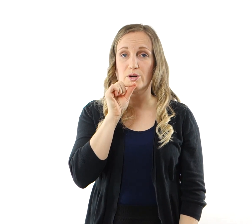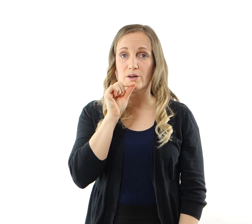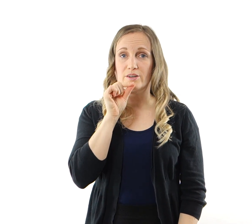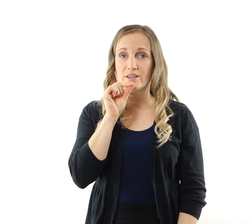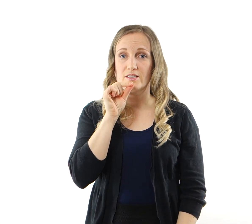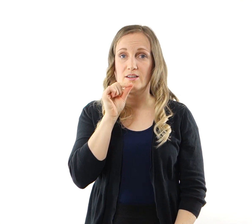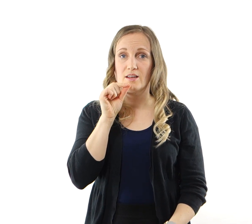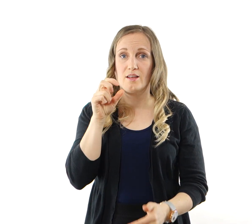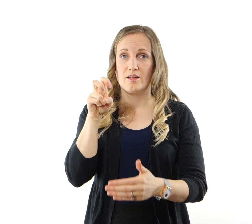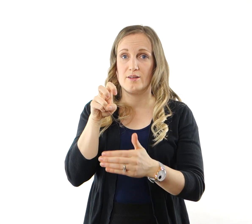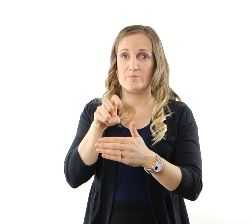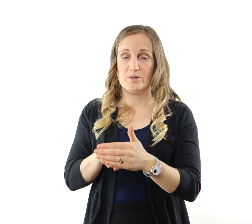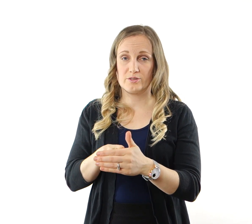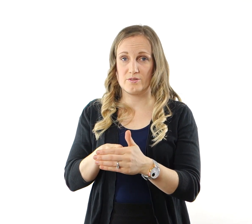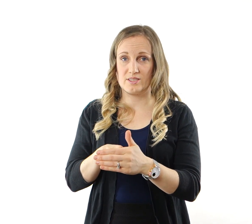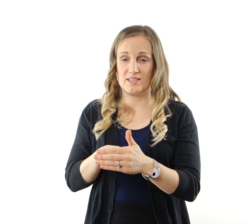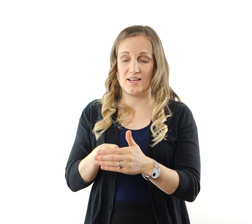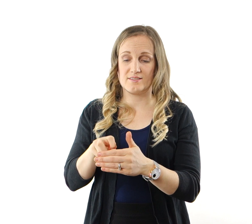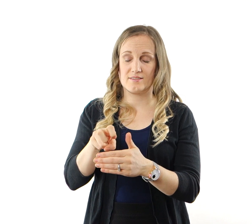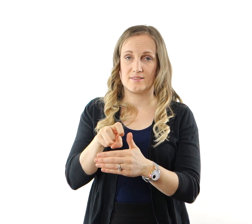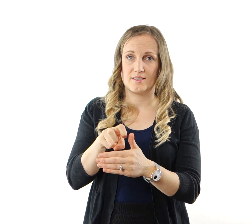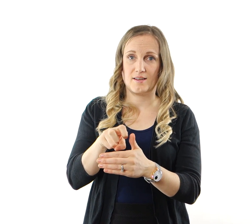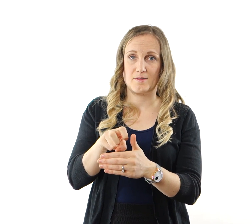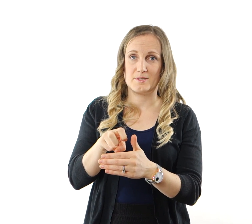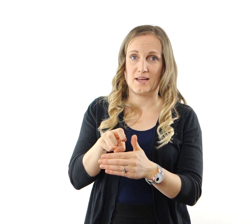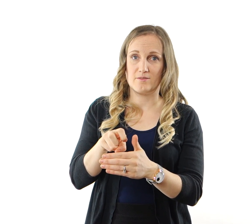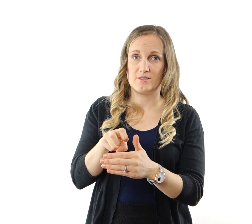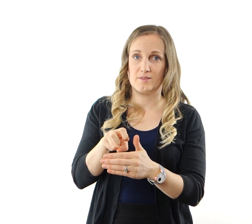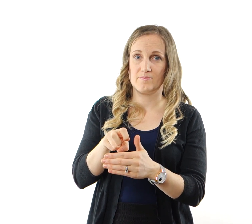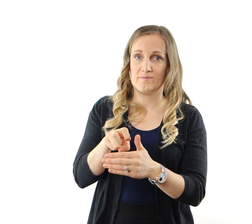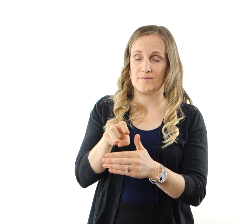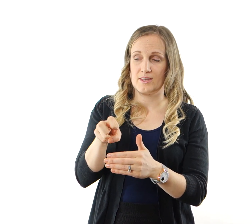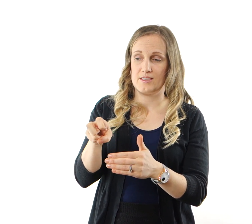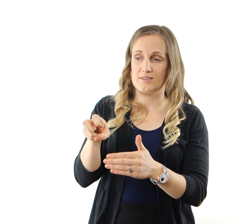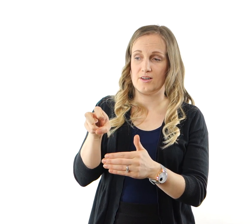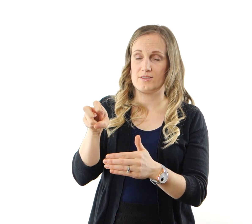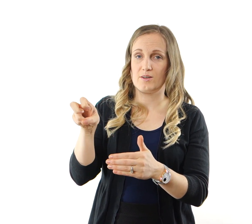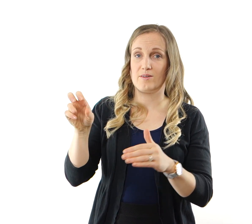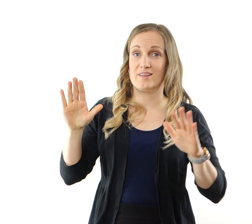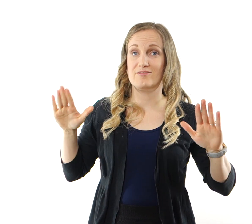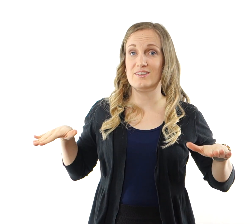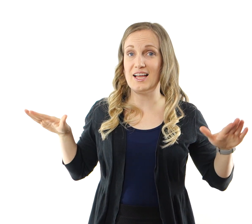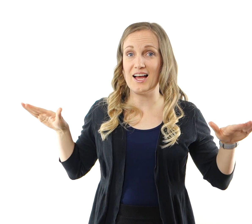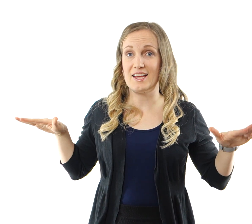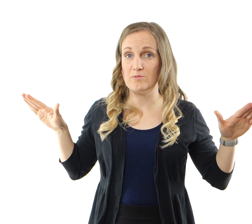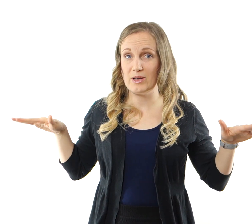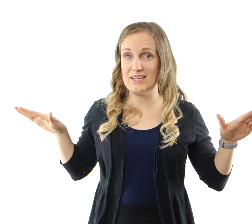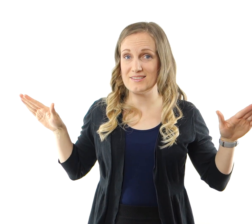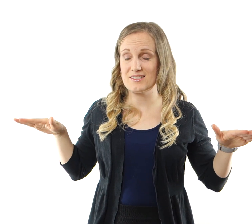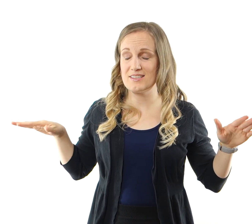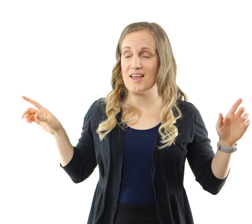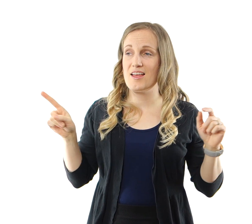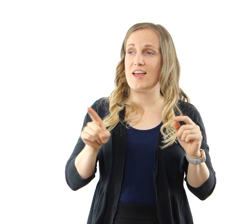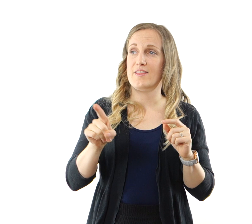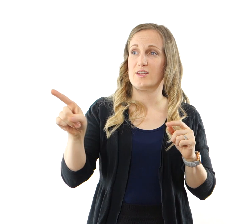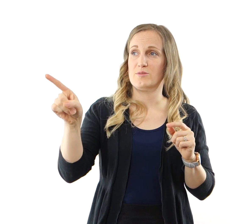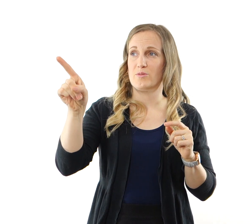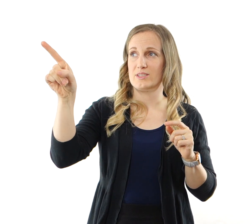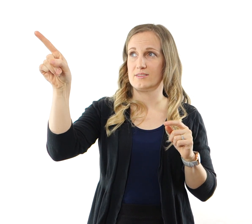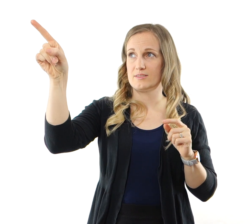bird. Bird goes in the nest, comes out. He starts going, fly, wings, and then you point